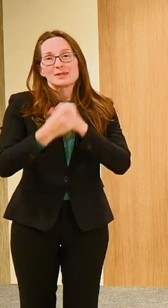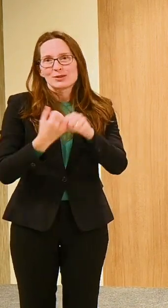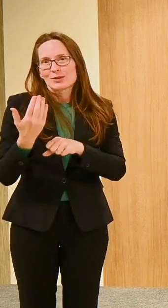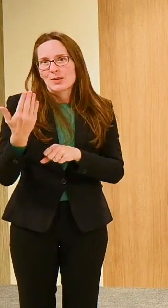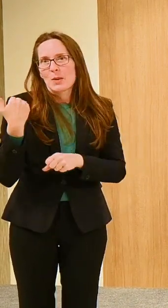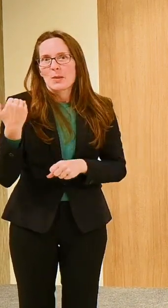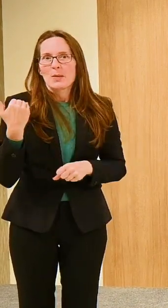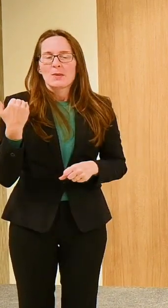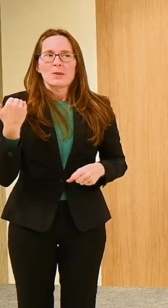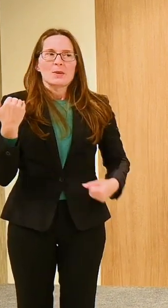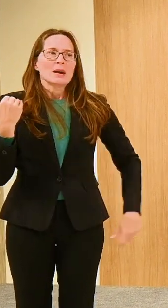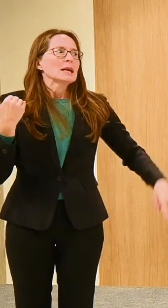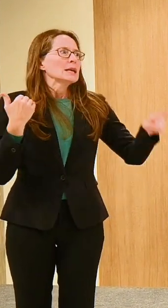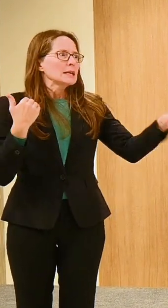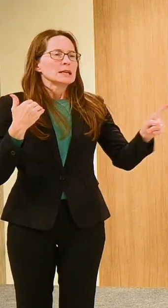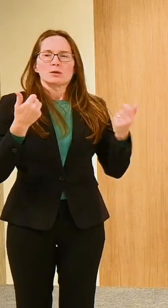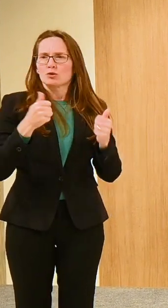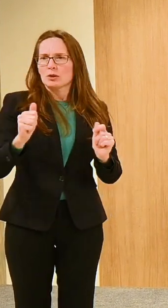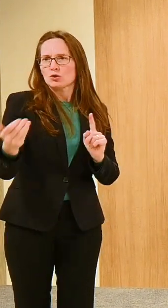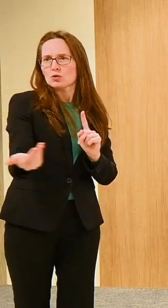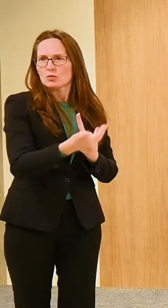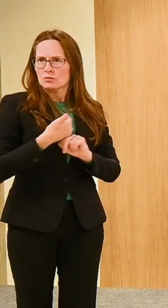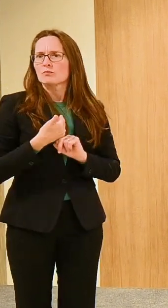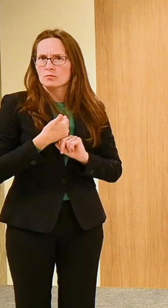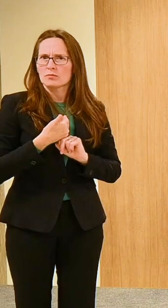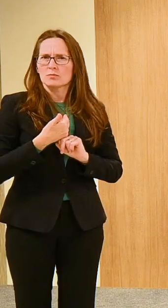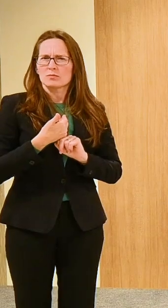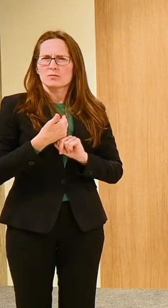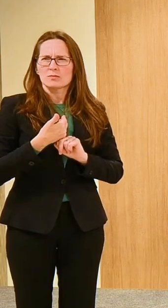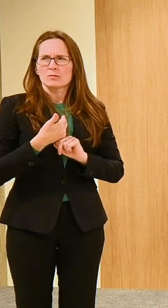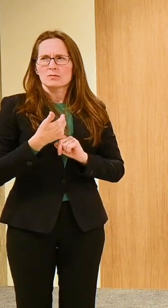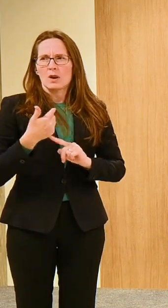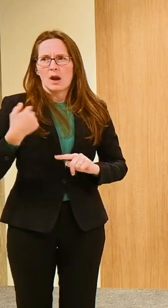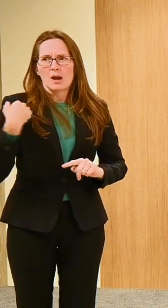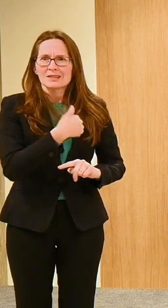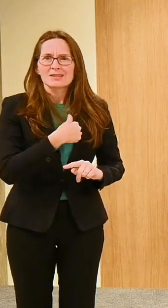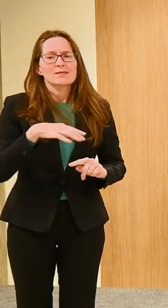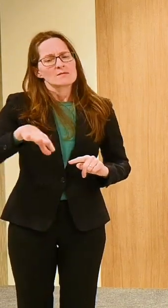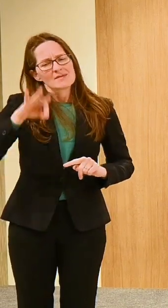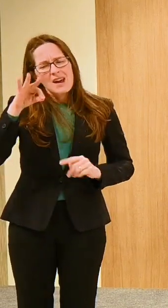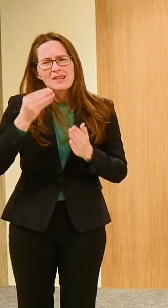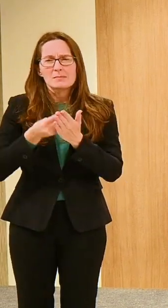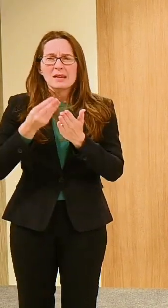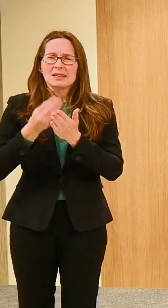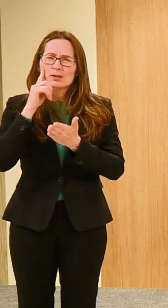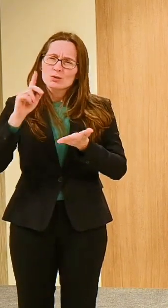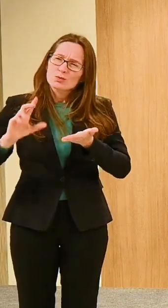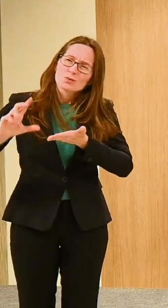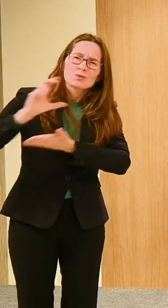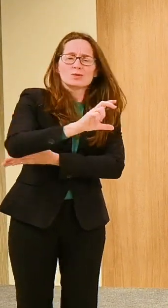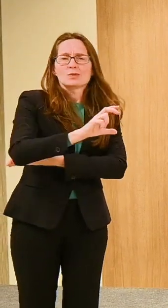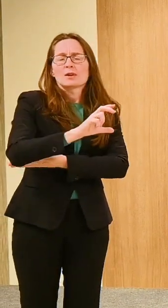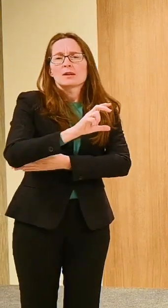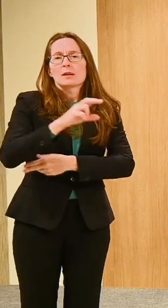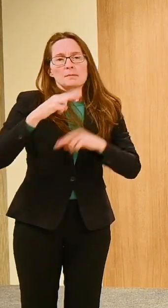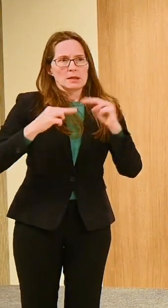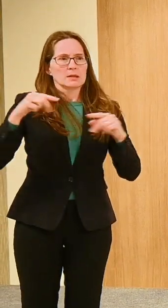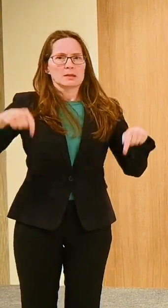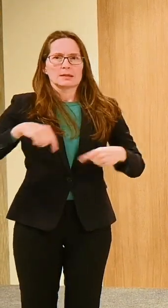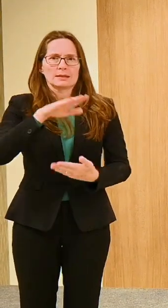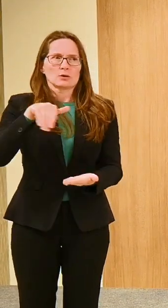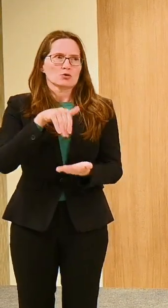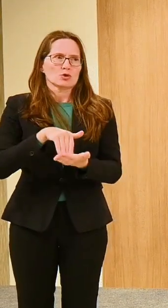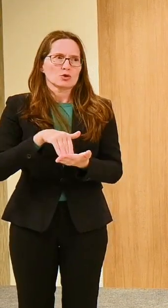help us get the money to build this center. And he was successful because he